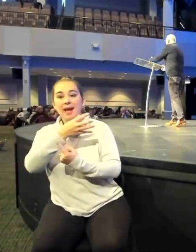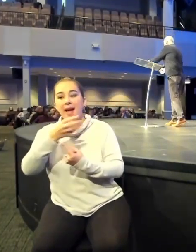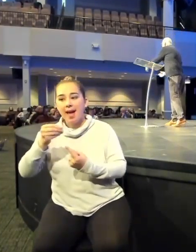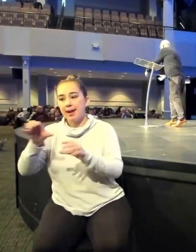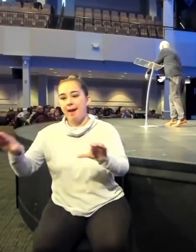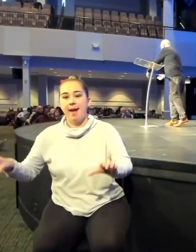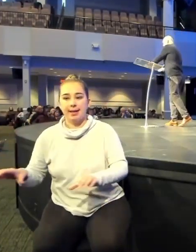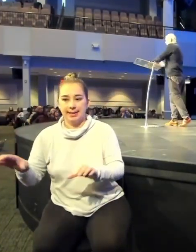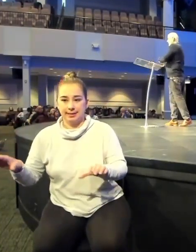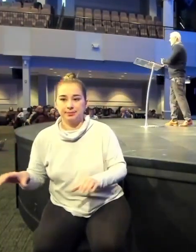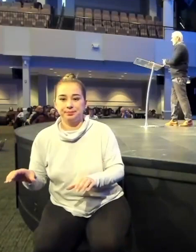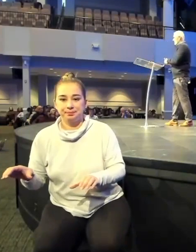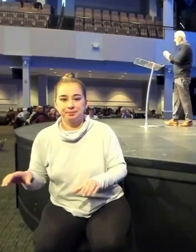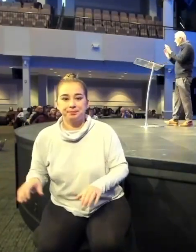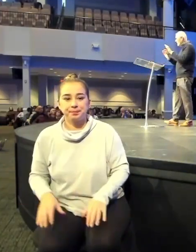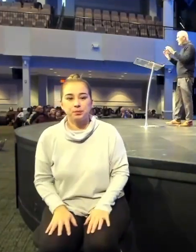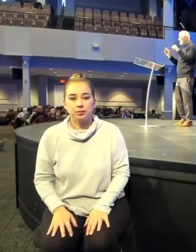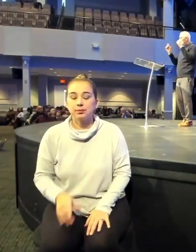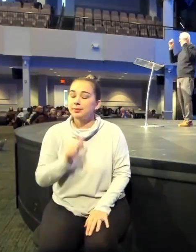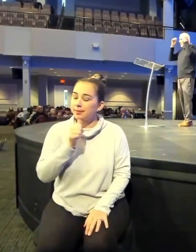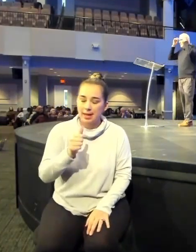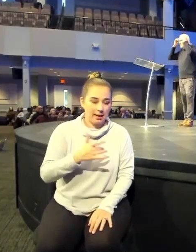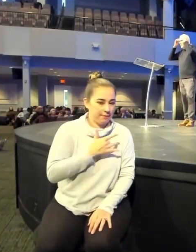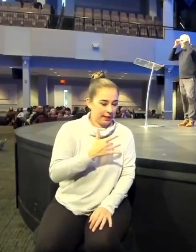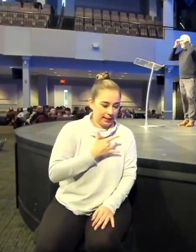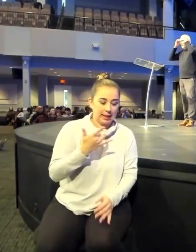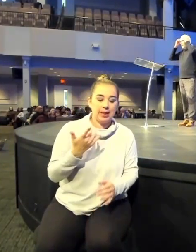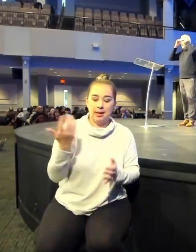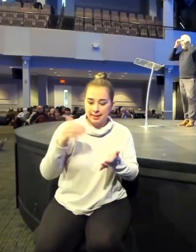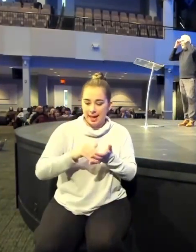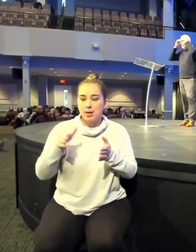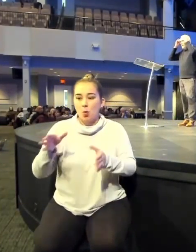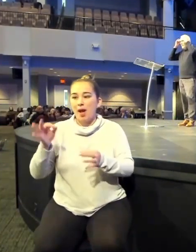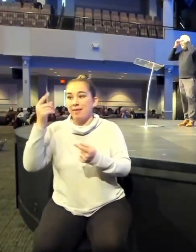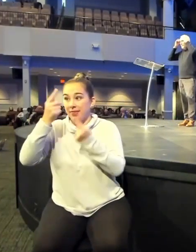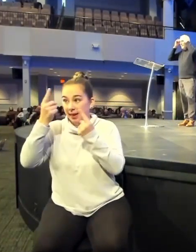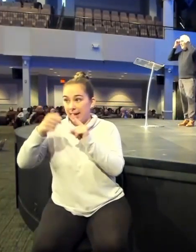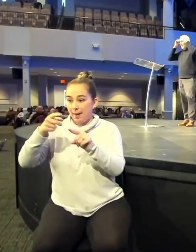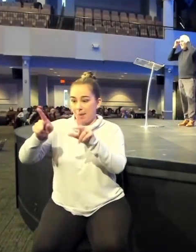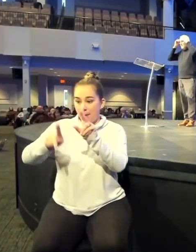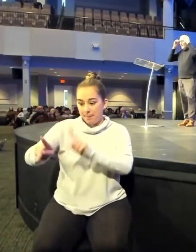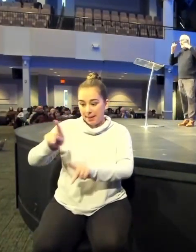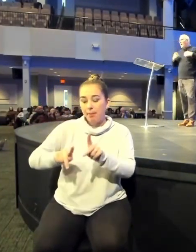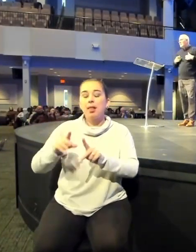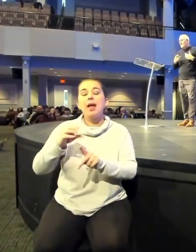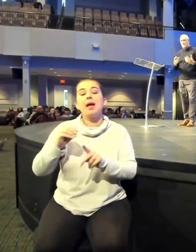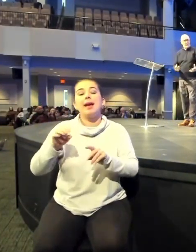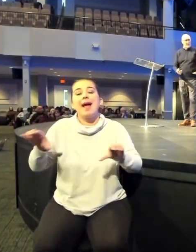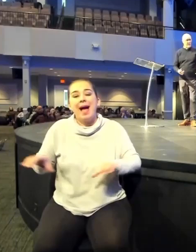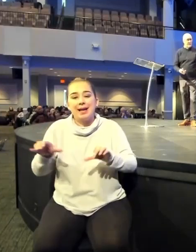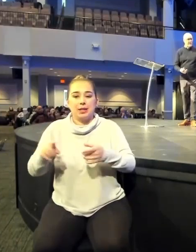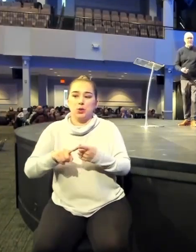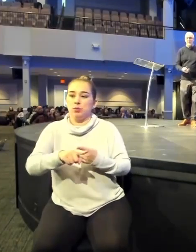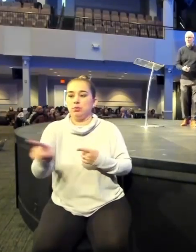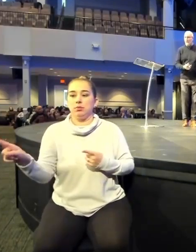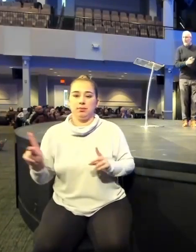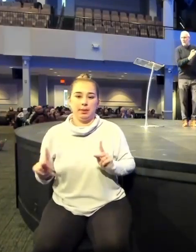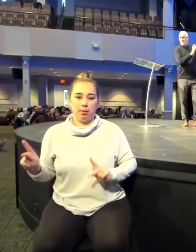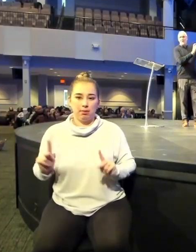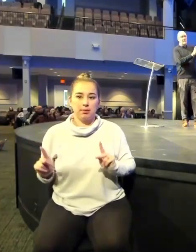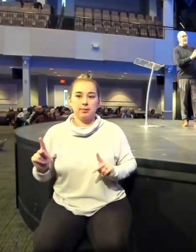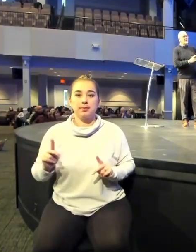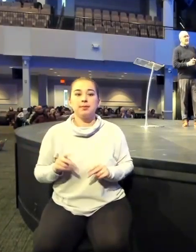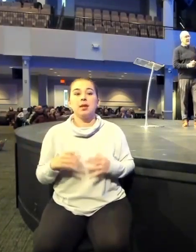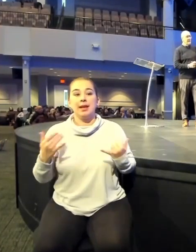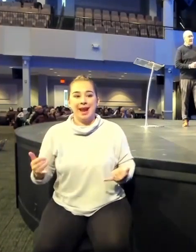of acting. Okay? Not a feeling, it's a way of thinking about people. And it's a way of acting toward people. And